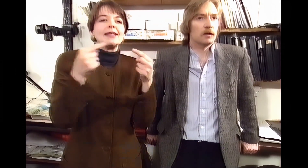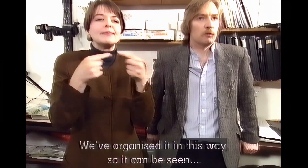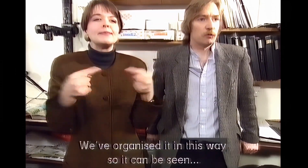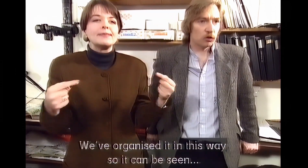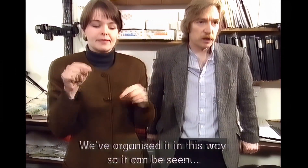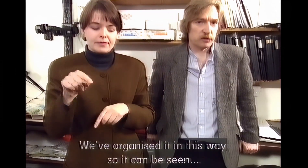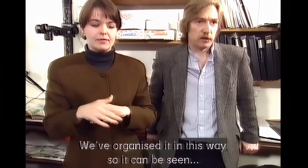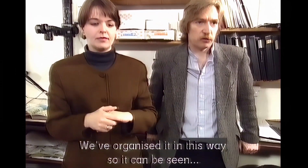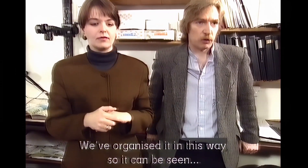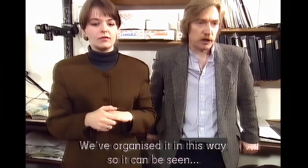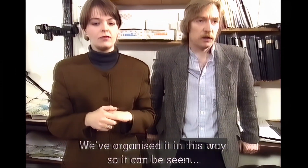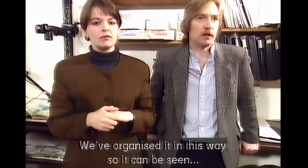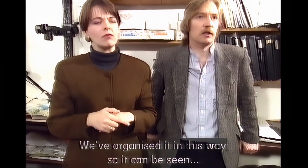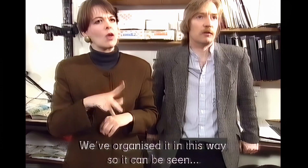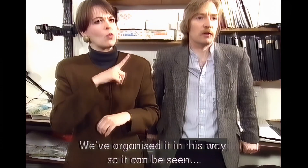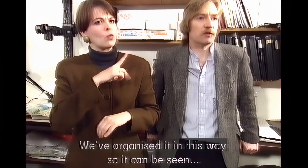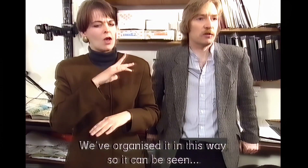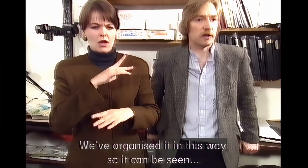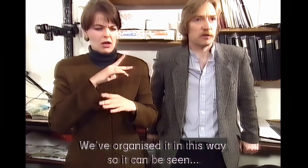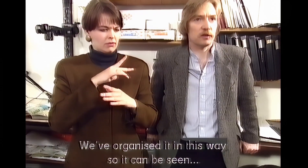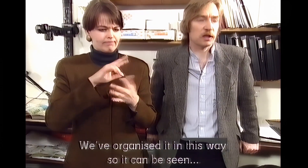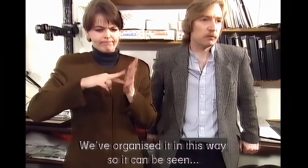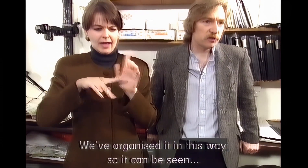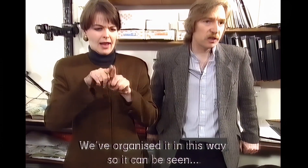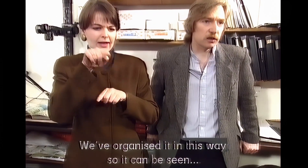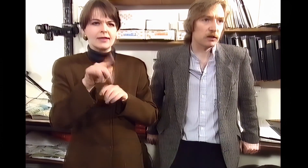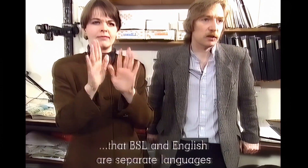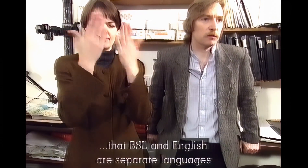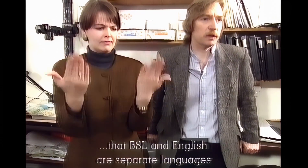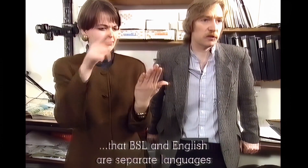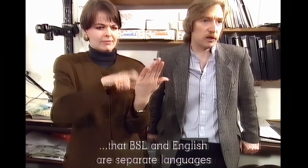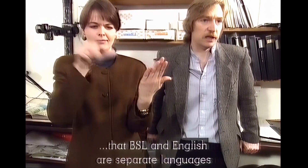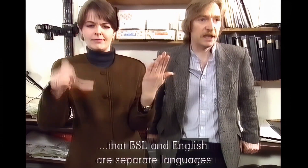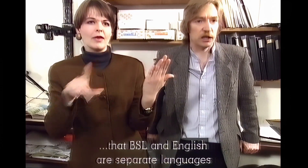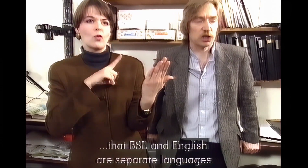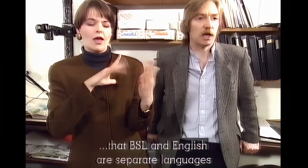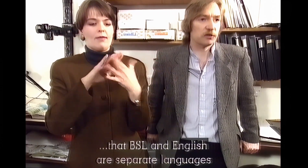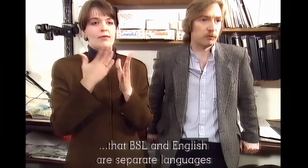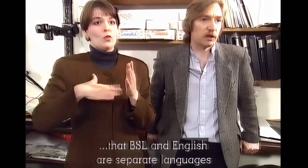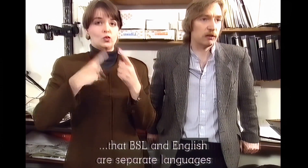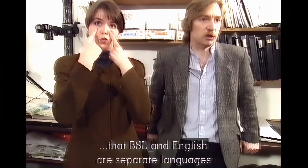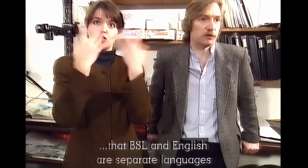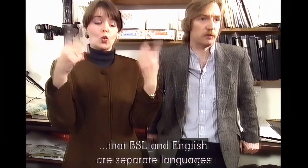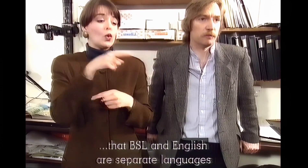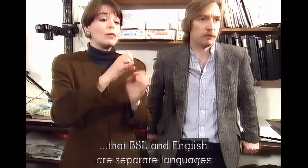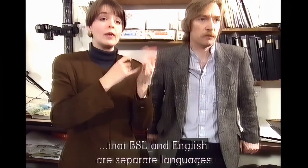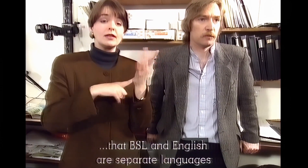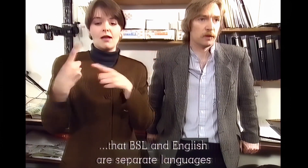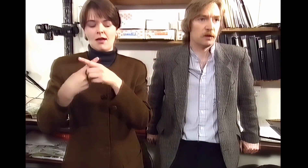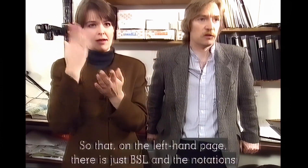We've organized it in this way so that it can be seen that BSL and English are separate languages, so that